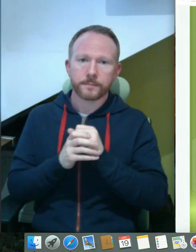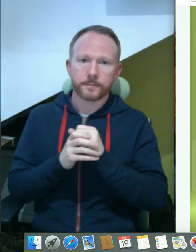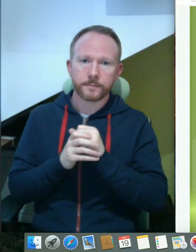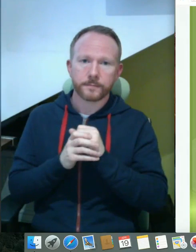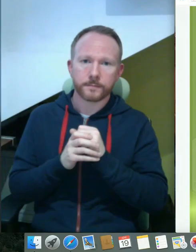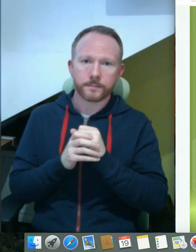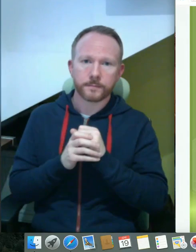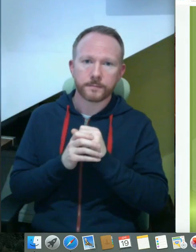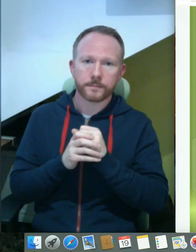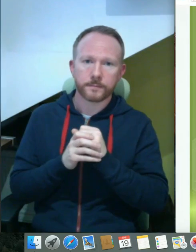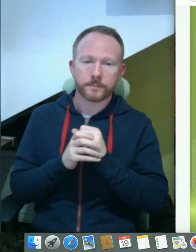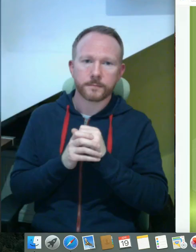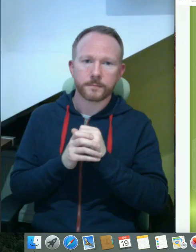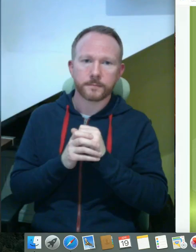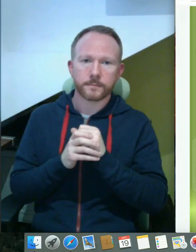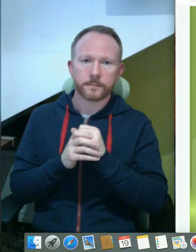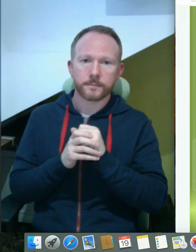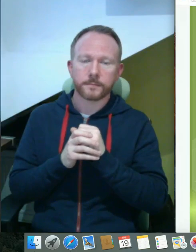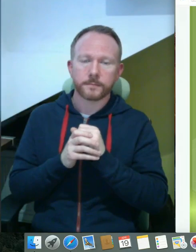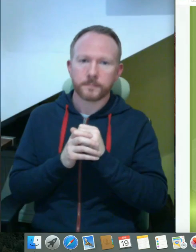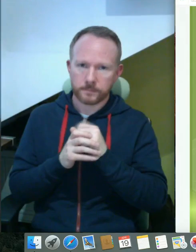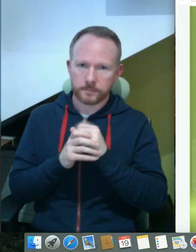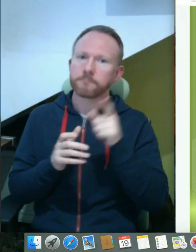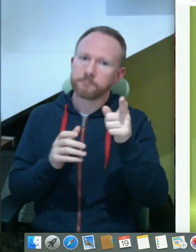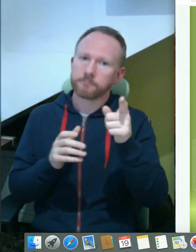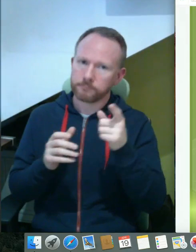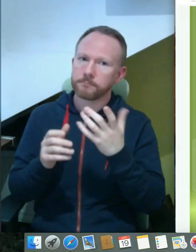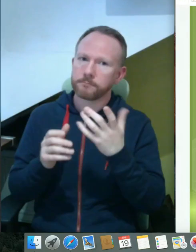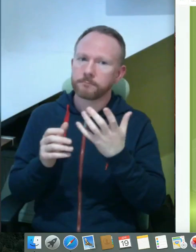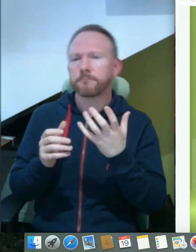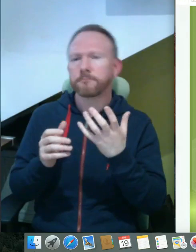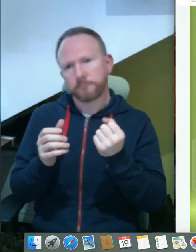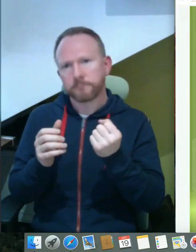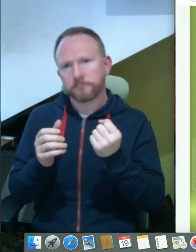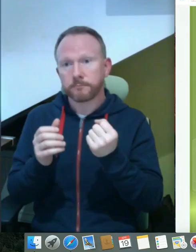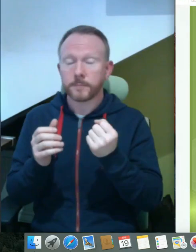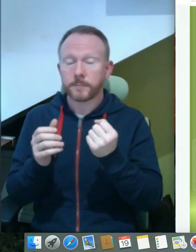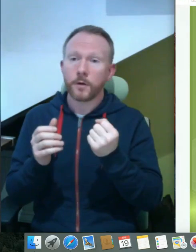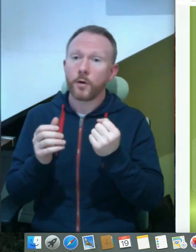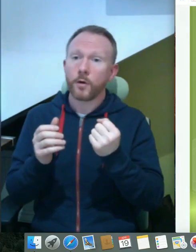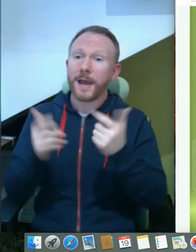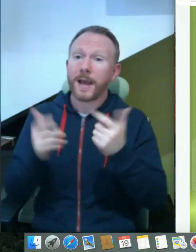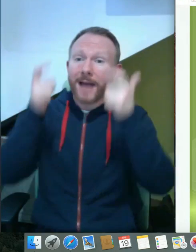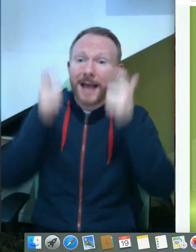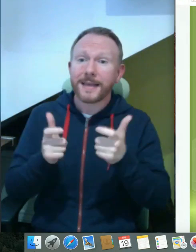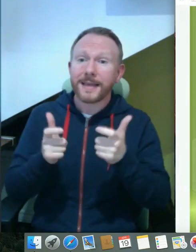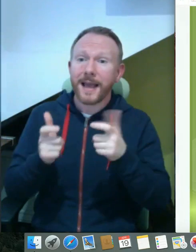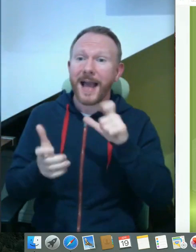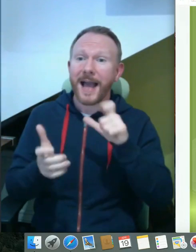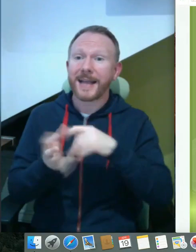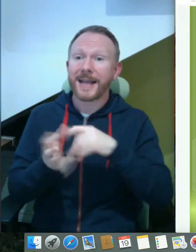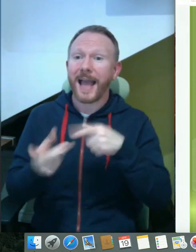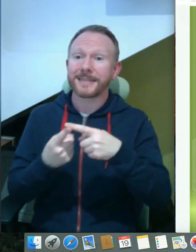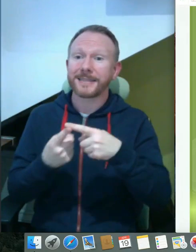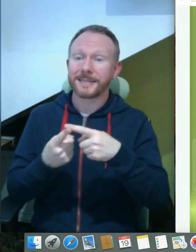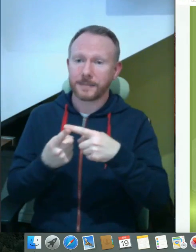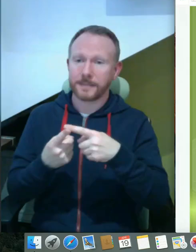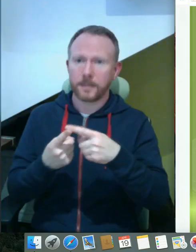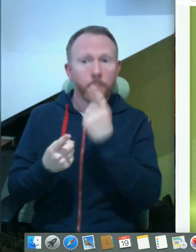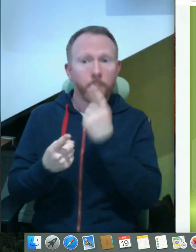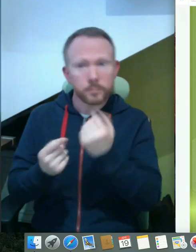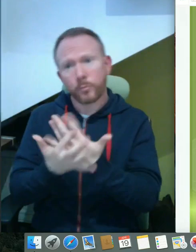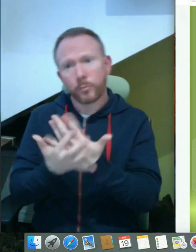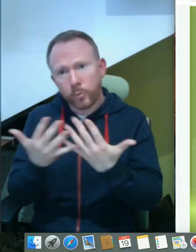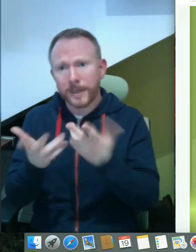So, as I'm sure many of you know, there are multiple interpreters required during a case for a number of different roles, and this